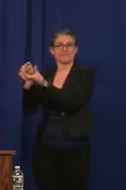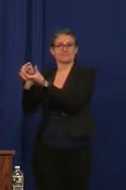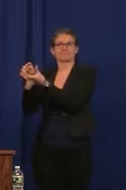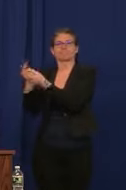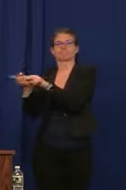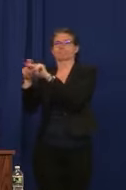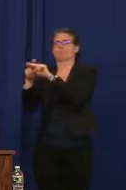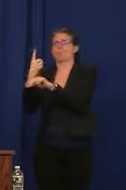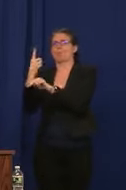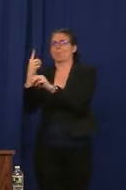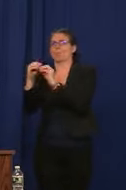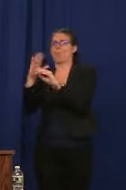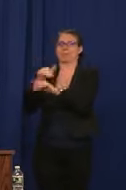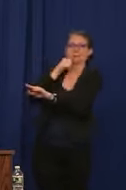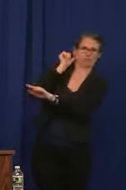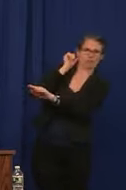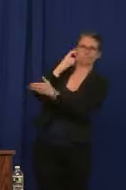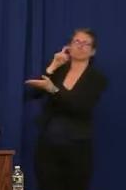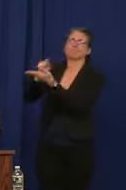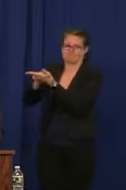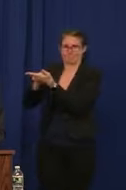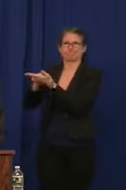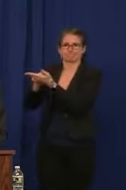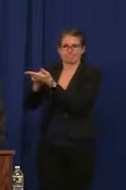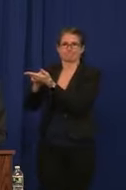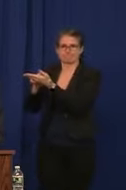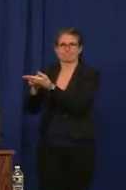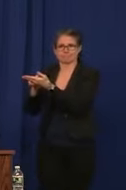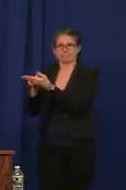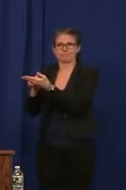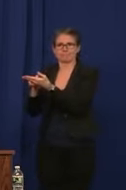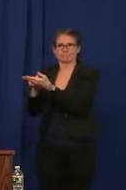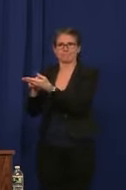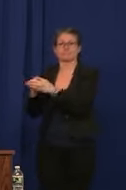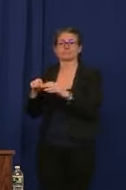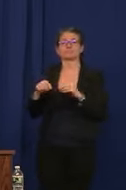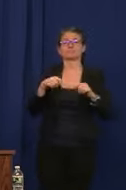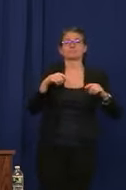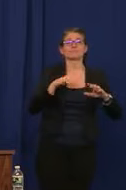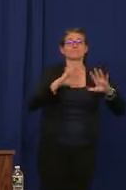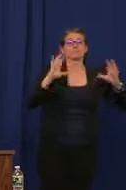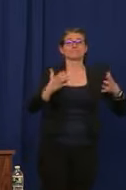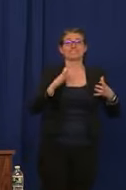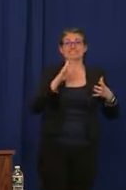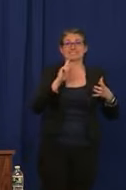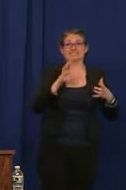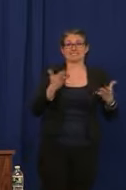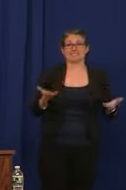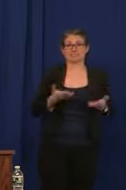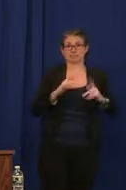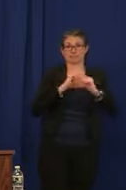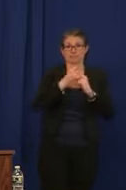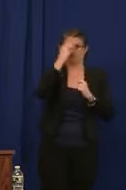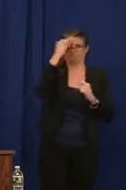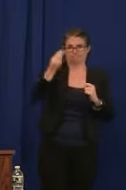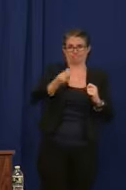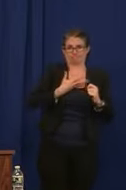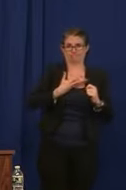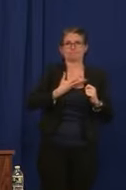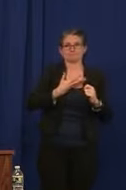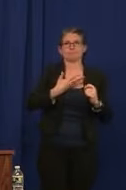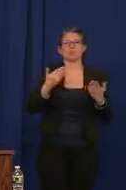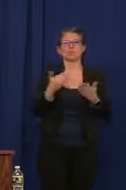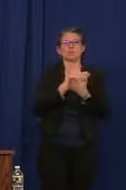yesterday. And yesterday, Maine CDC was made aware of conditions at the Cedars facility in Portland